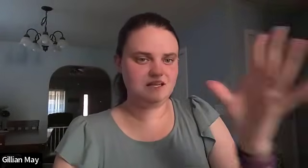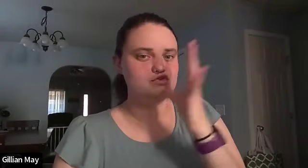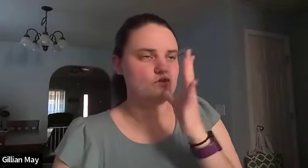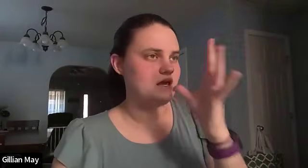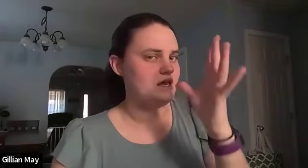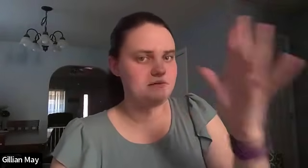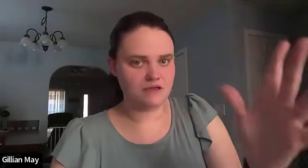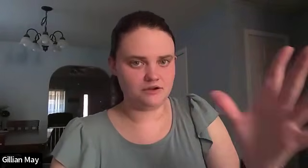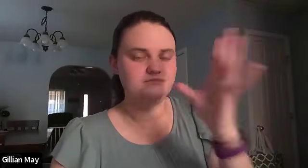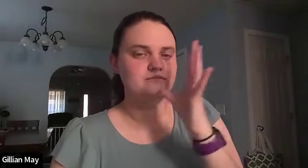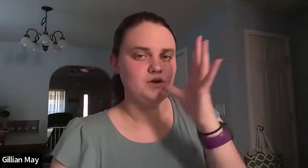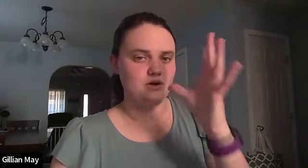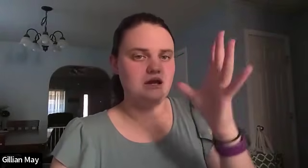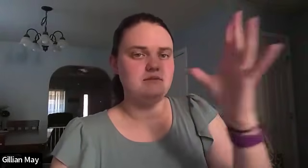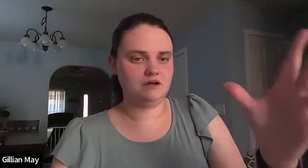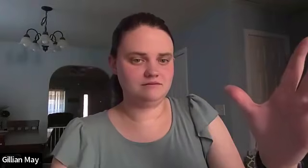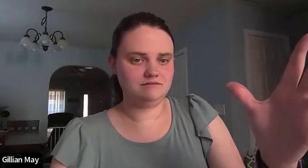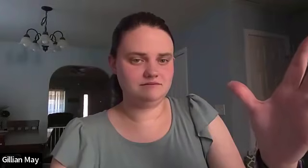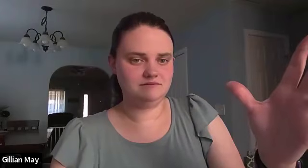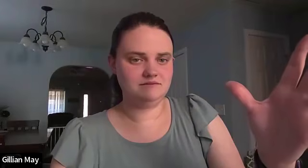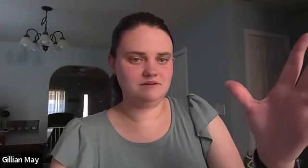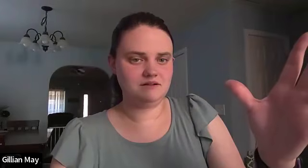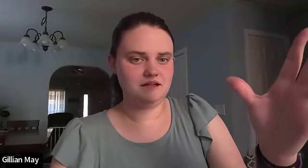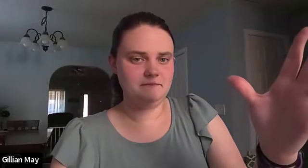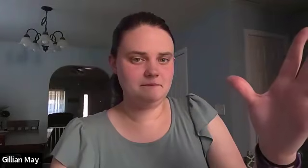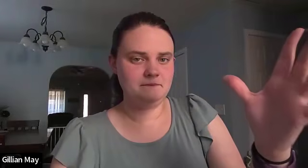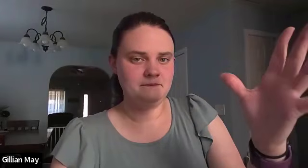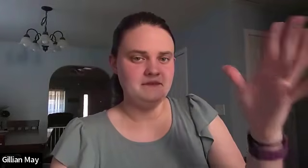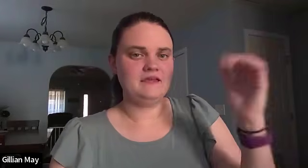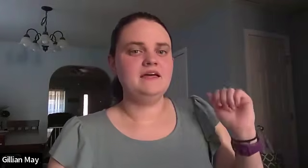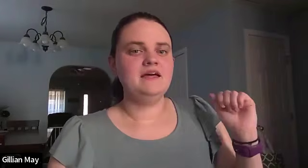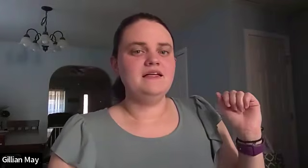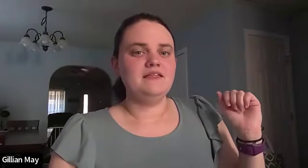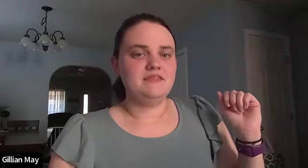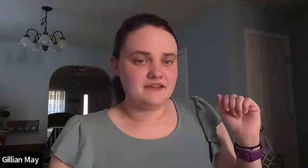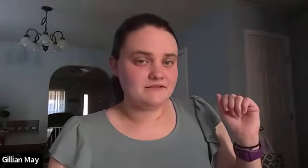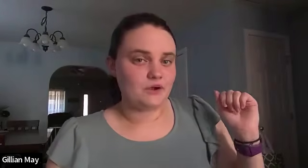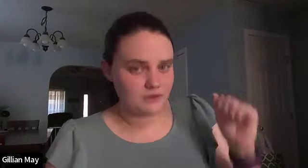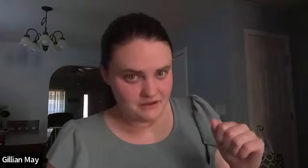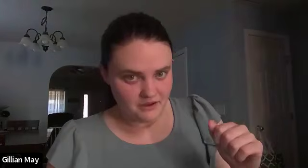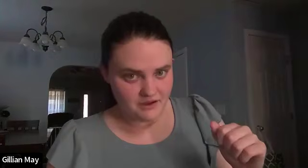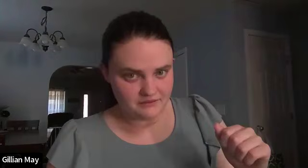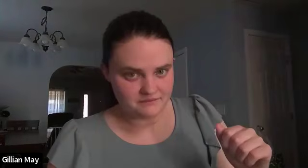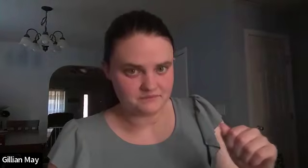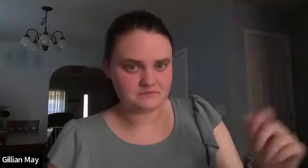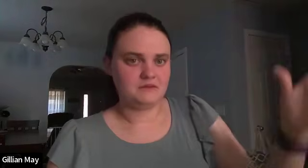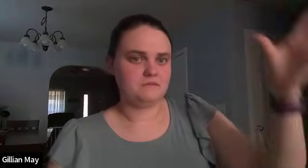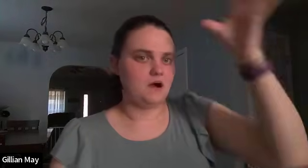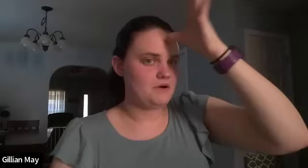Okay, so grandmother, grandma. All right. Then for grandpa,